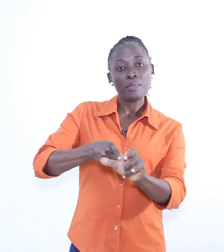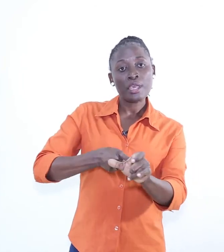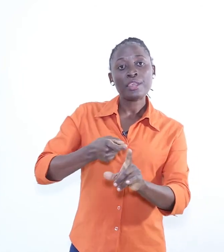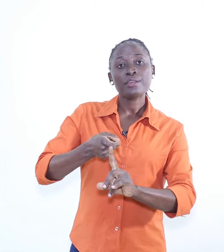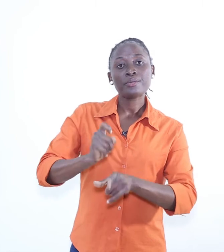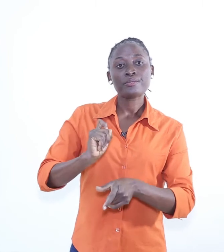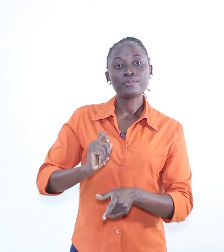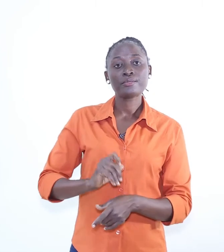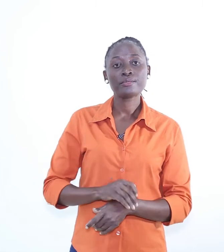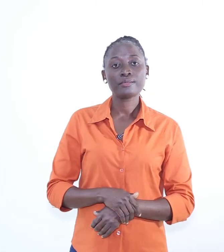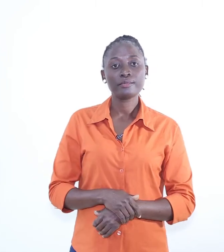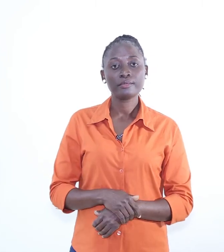May,